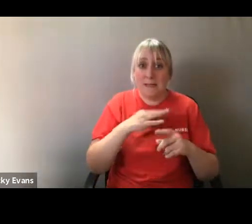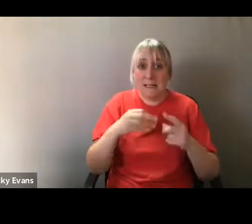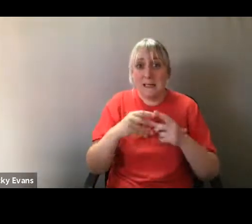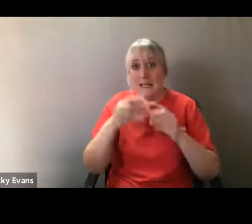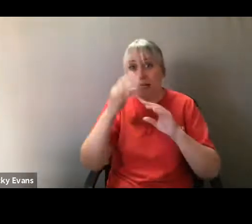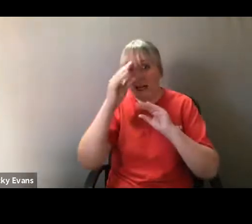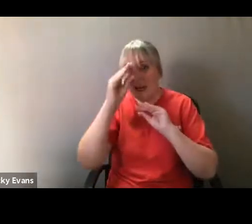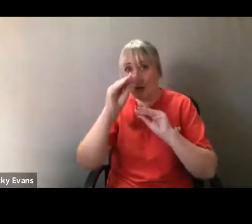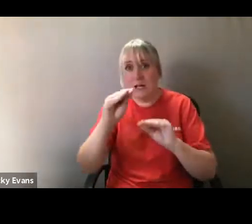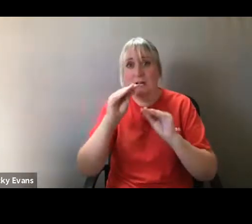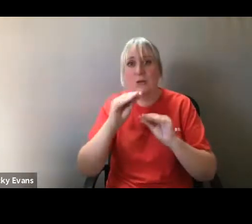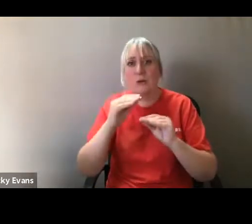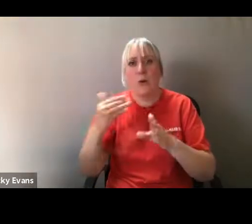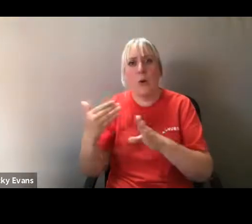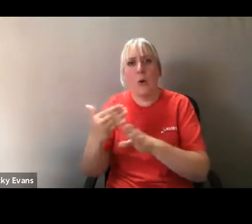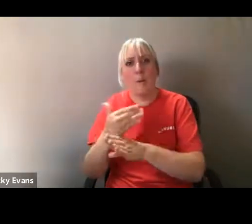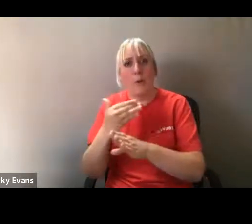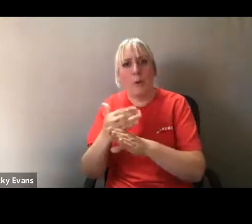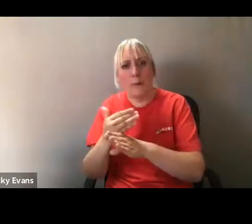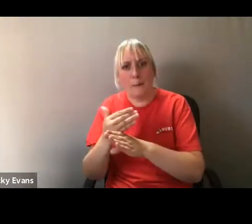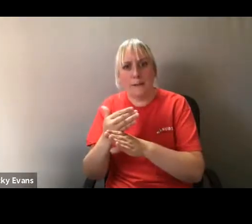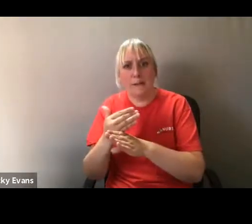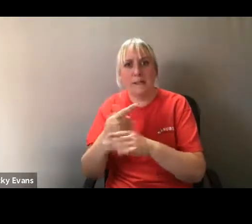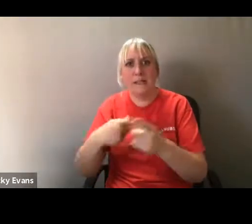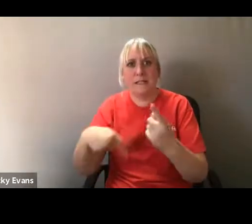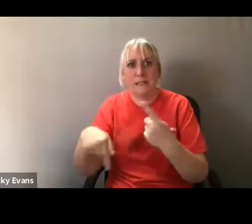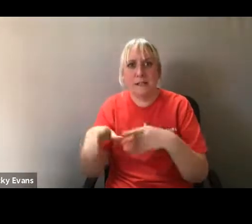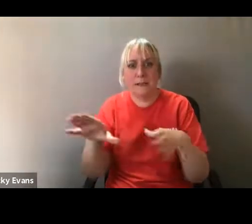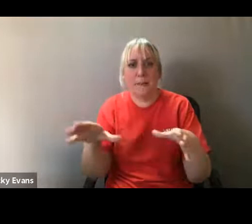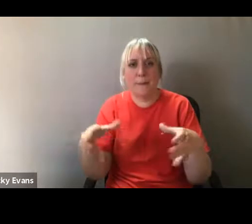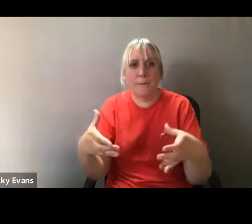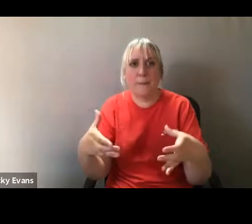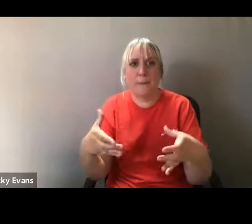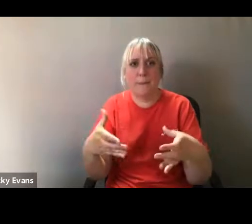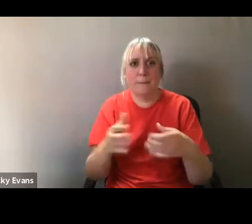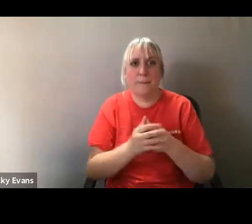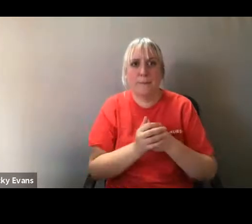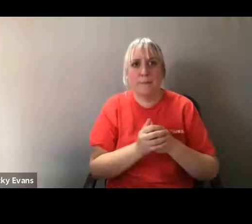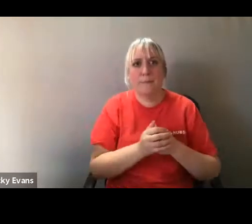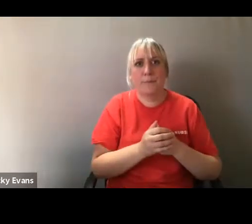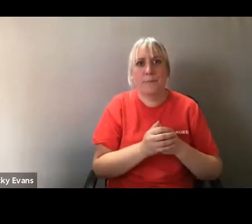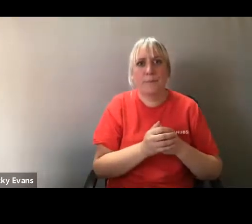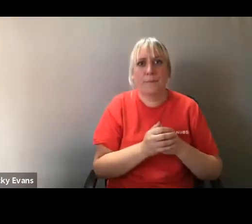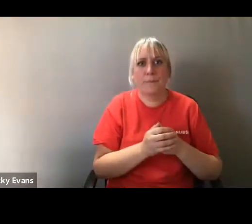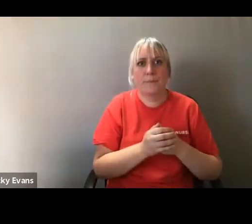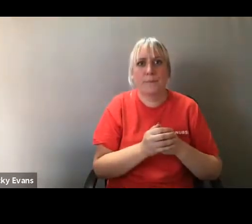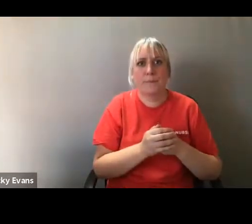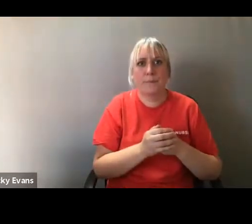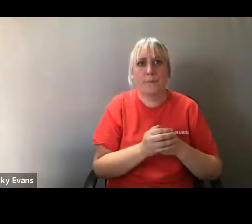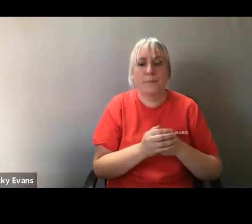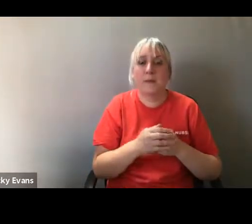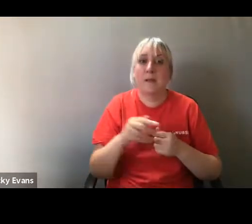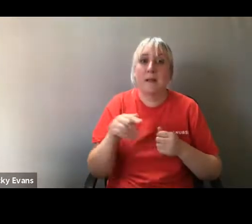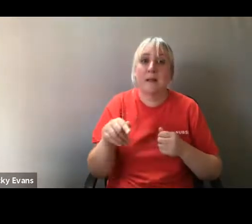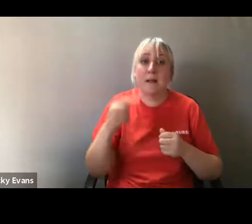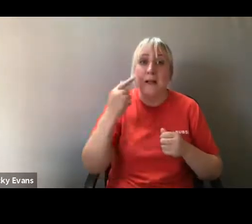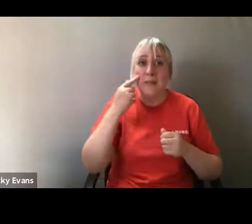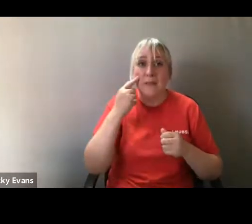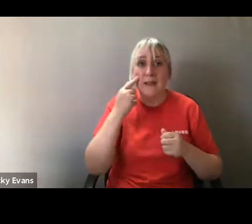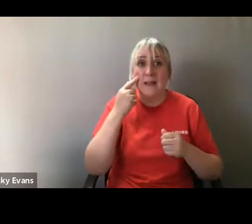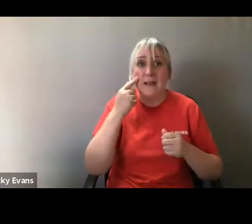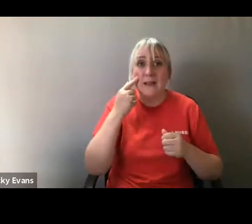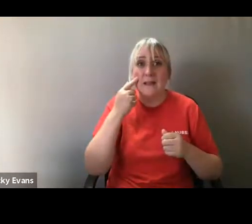based, are of no use or always counterproductive, because